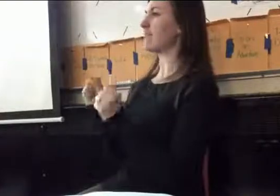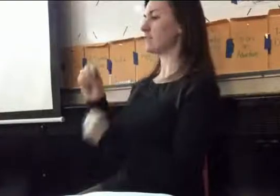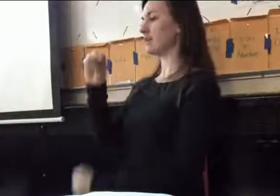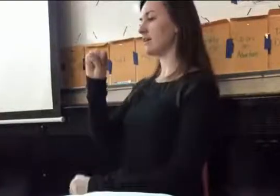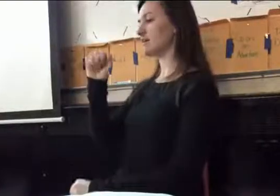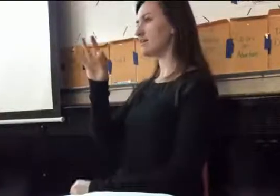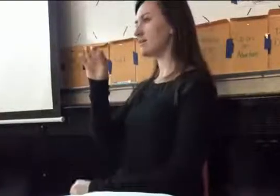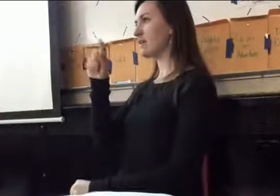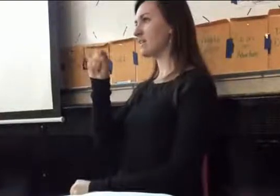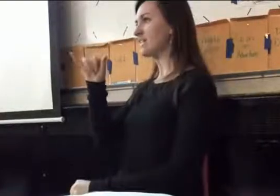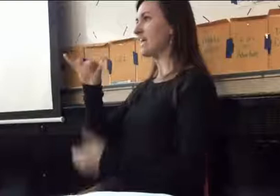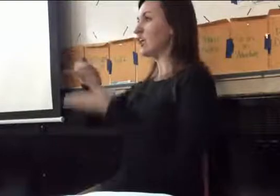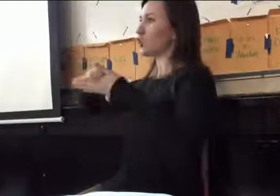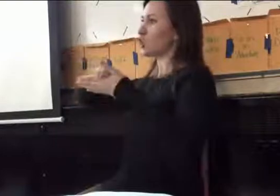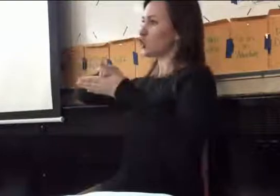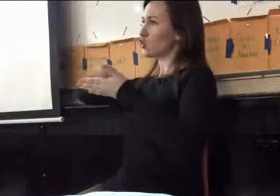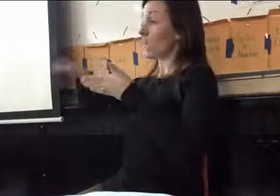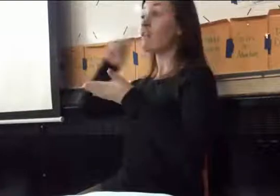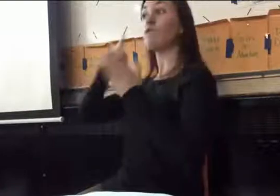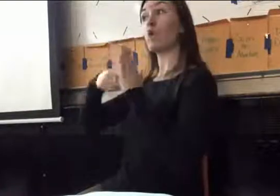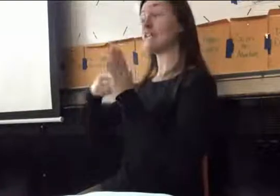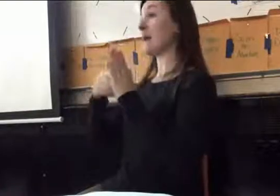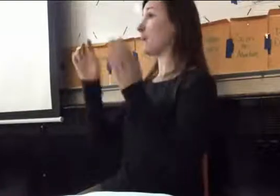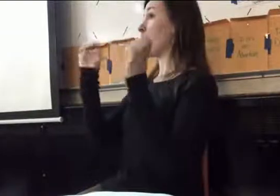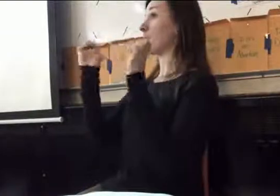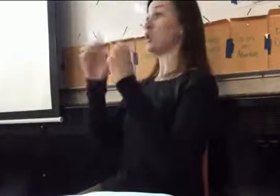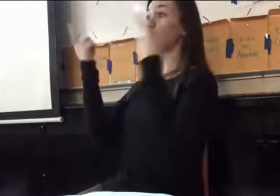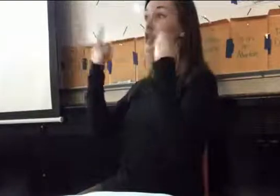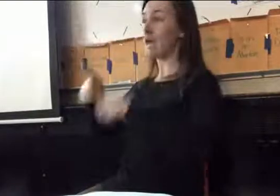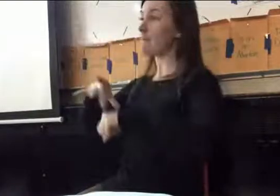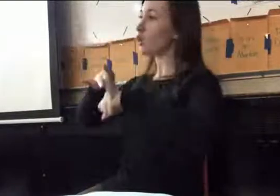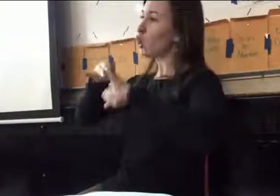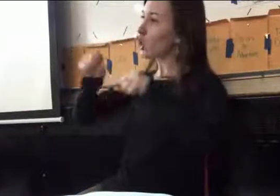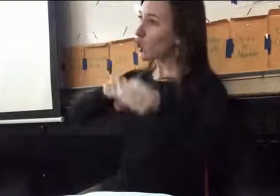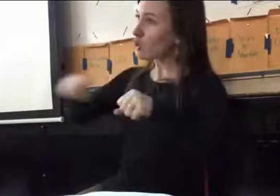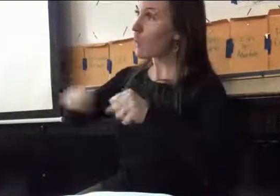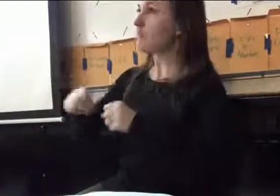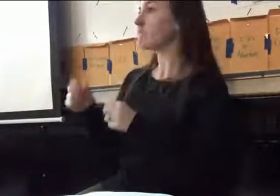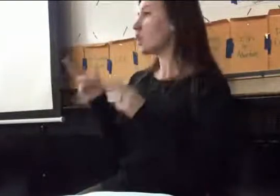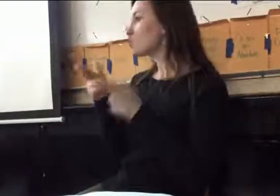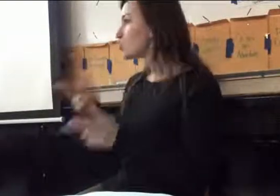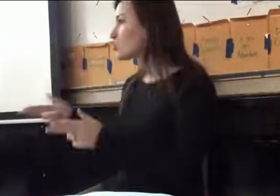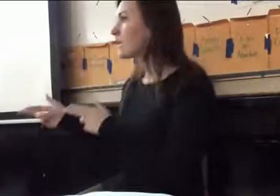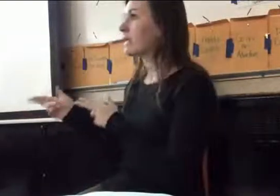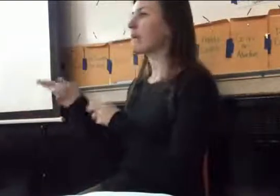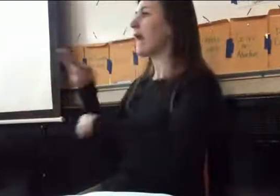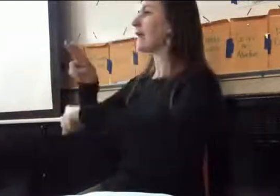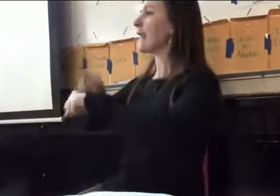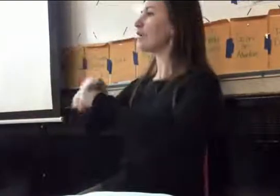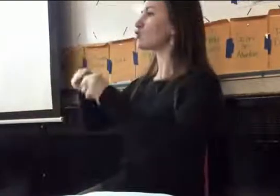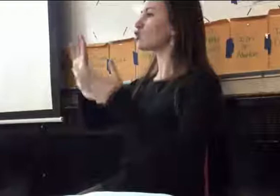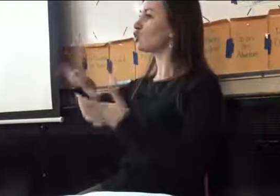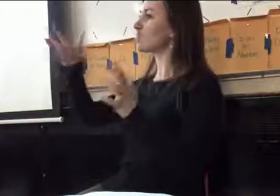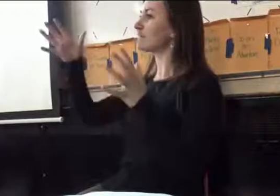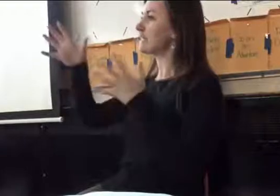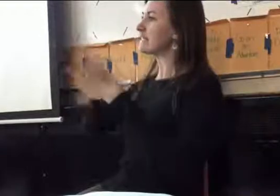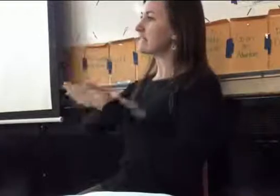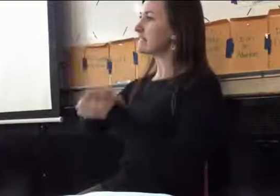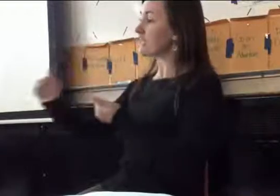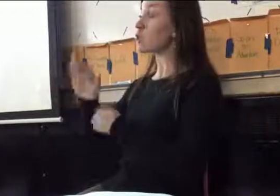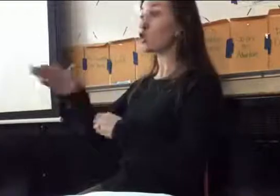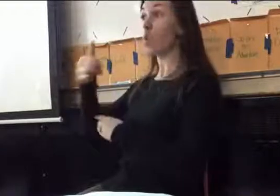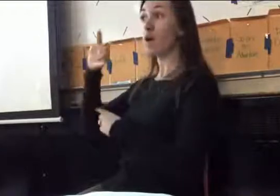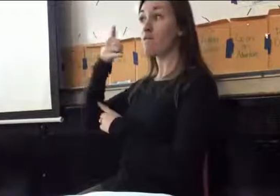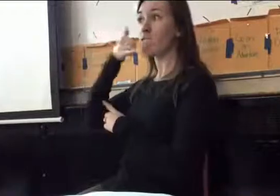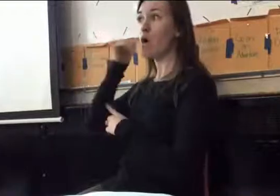an emergency happens. An earthquake, a natural disaster, a shooting. What happens is your phone automatically registers that